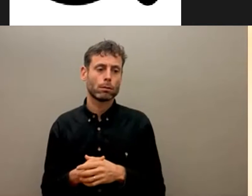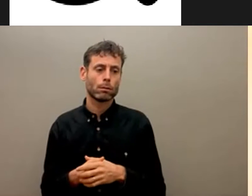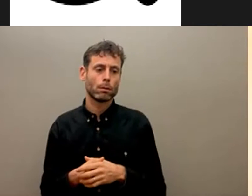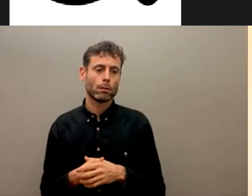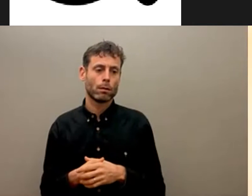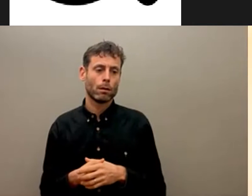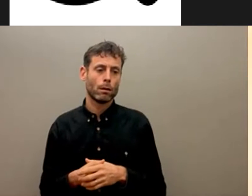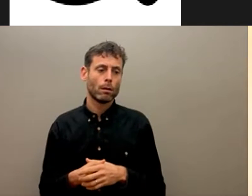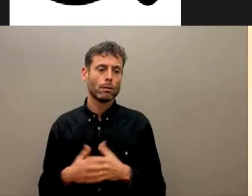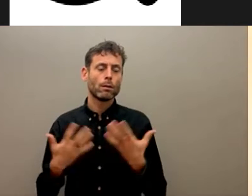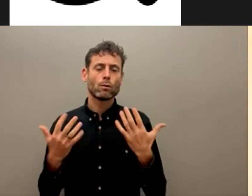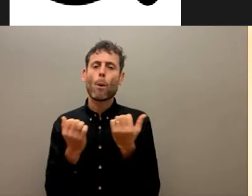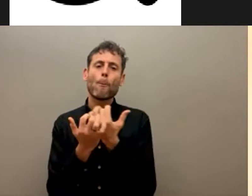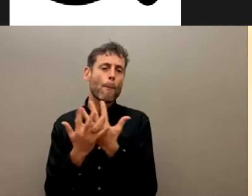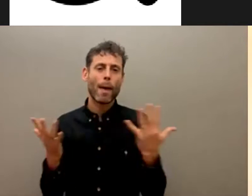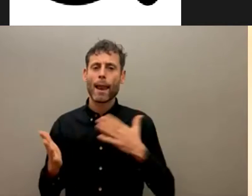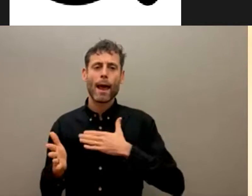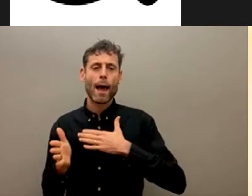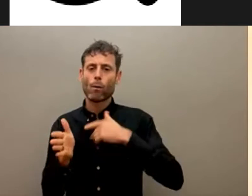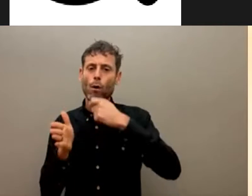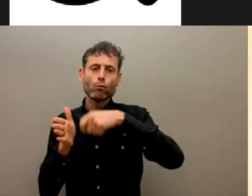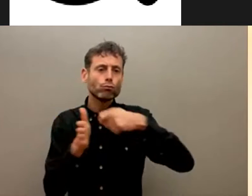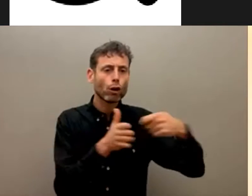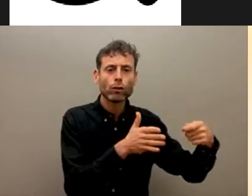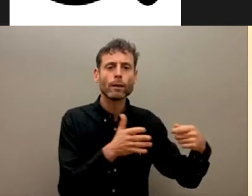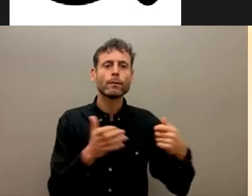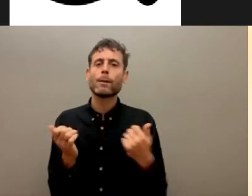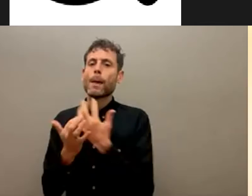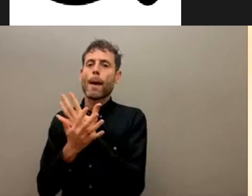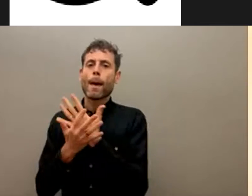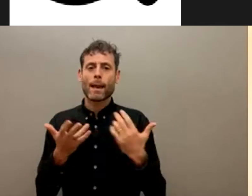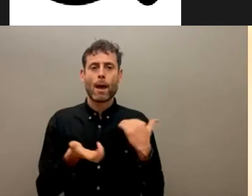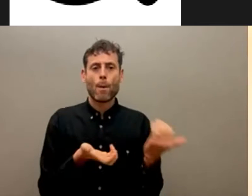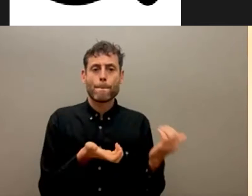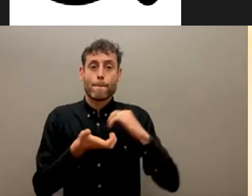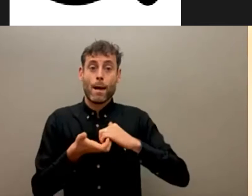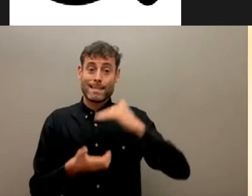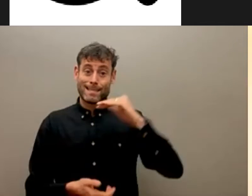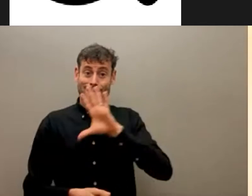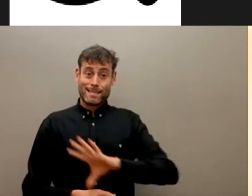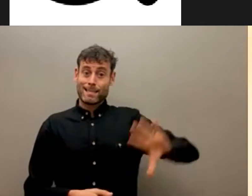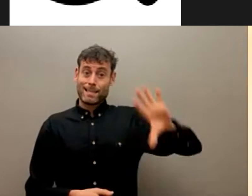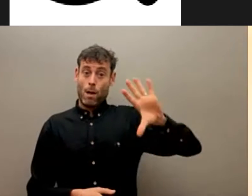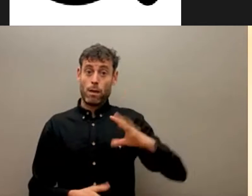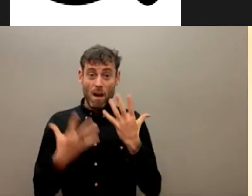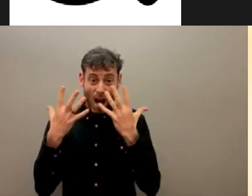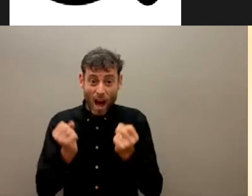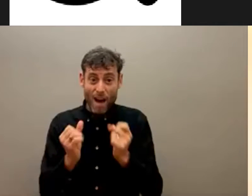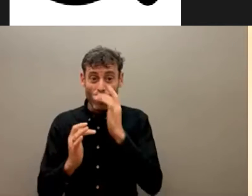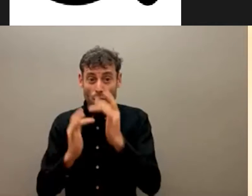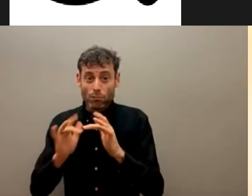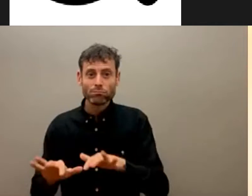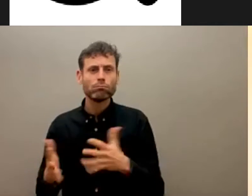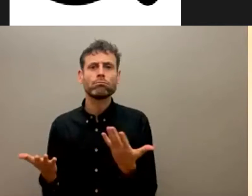our projects or many of our partners in the South do not have the facilities in place. But if the donor is